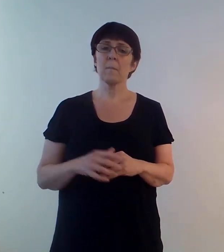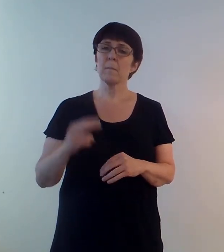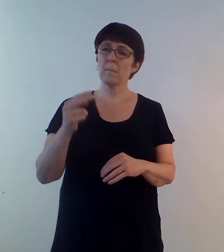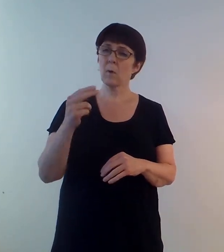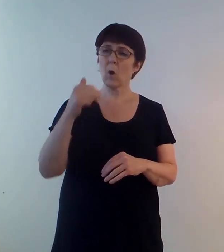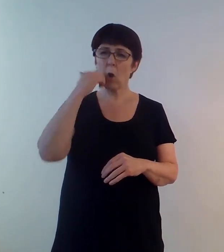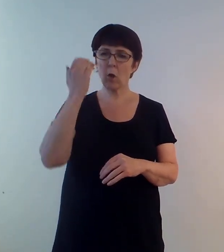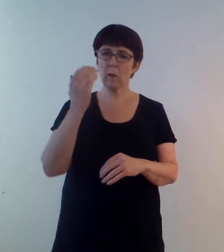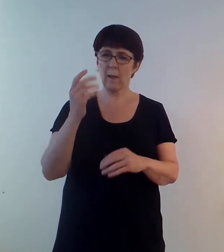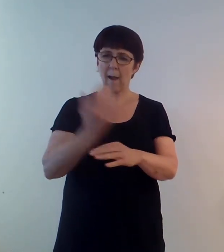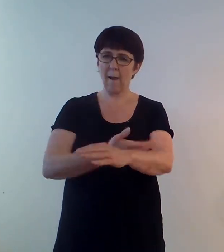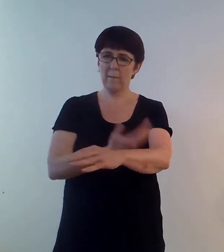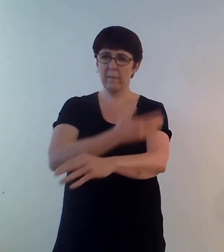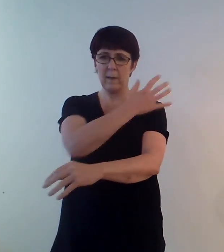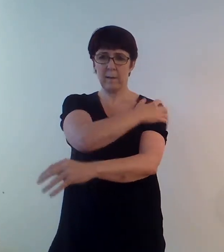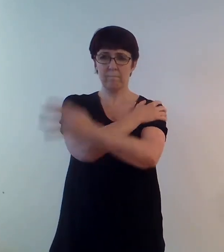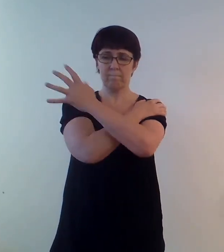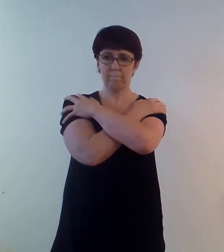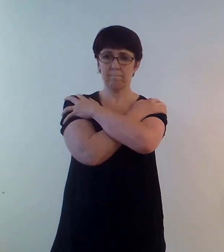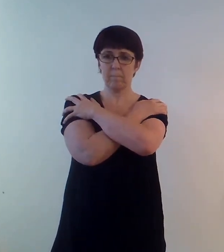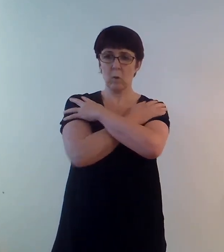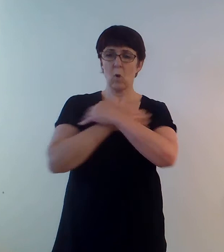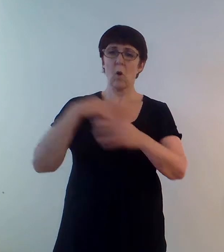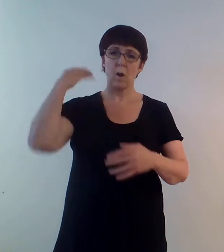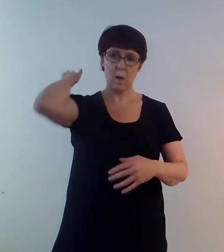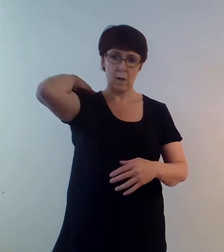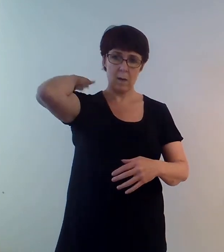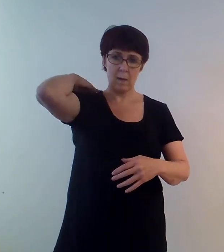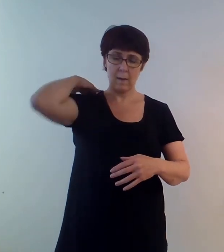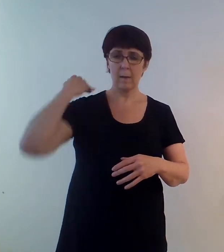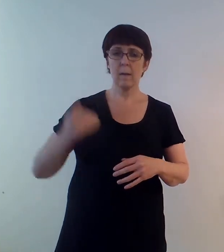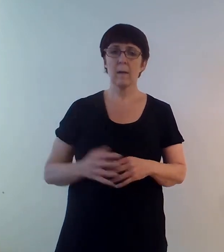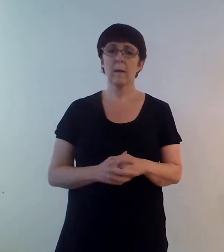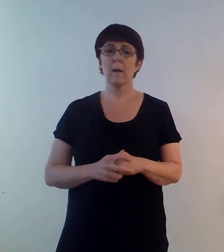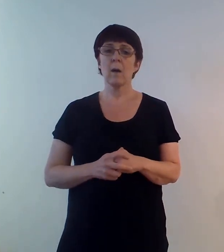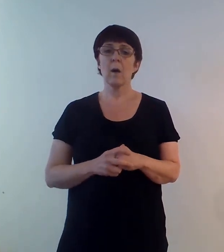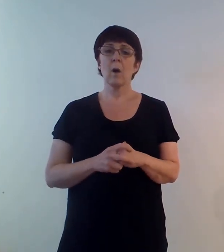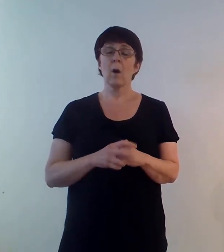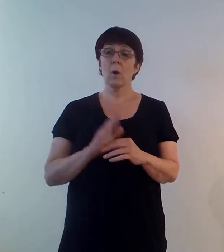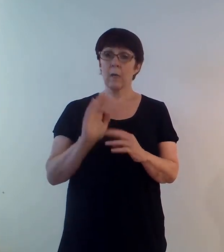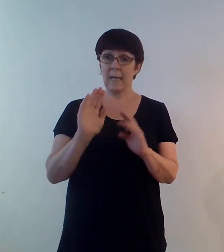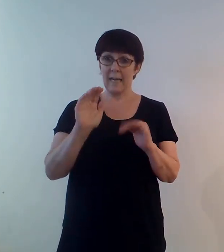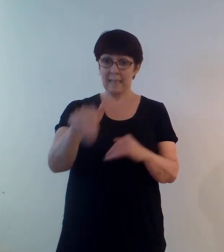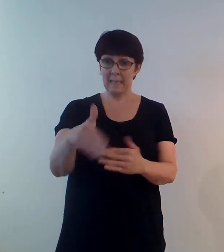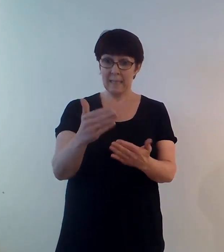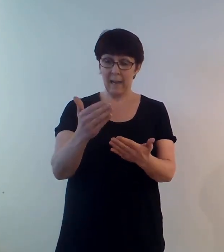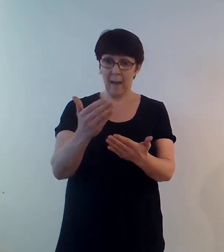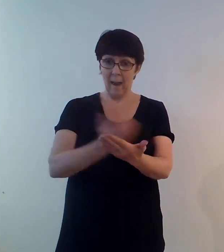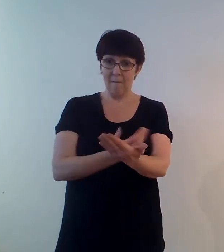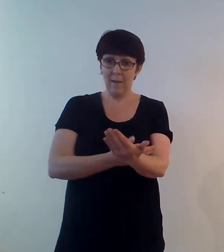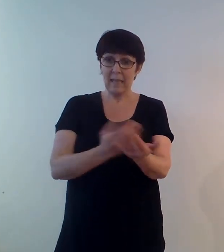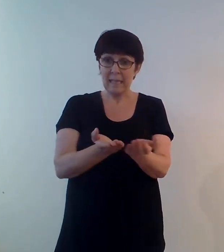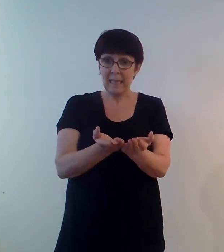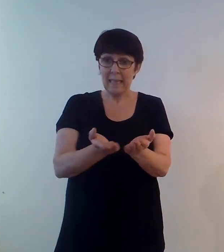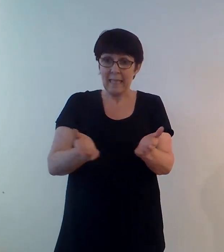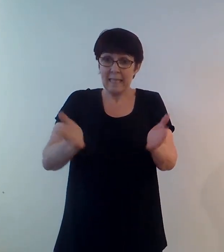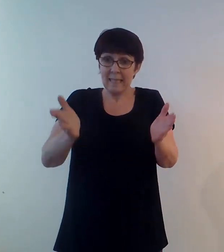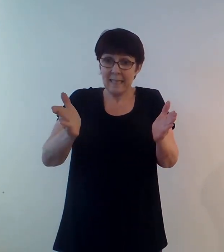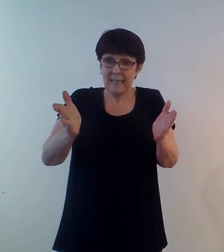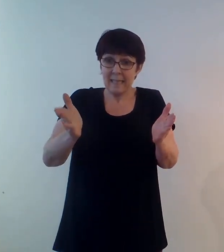keeping that core solid. Right, next we've got the disc, mainly focusing on the core. So we've got this for 30 seconds, we lay on the back. Now the